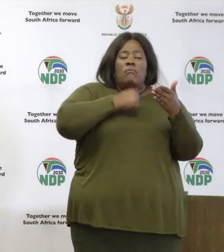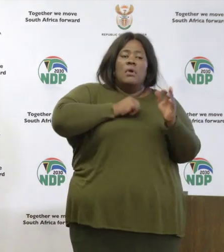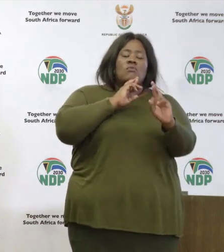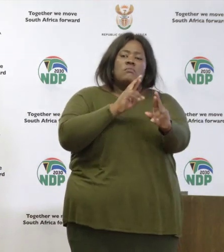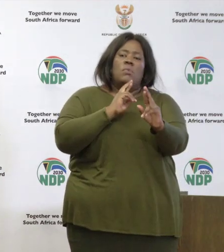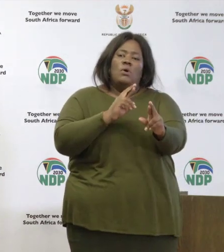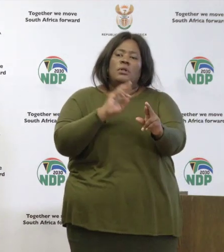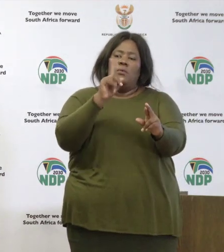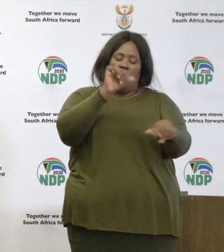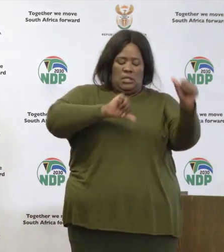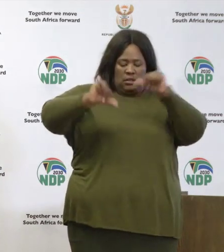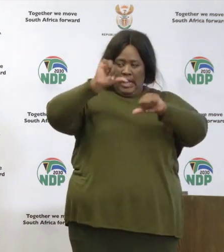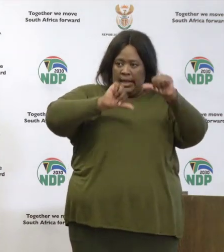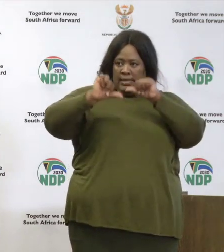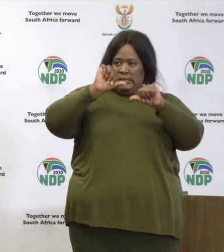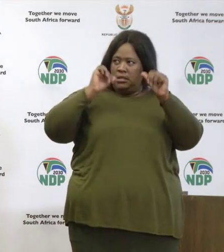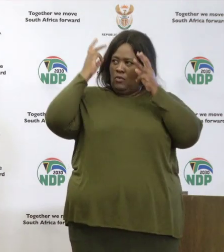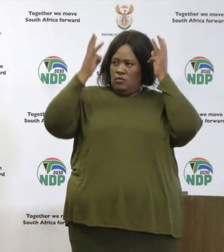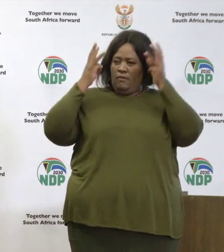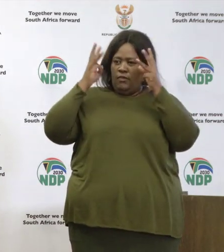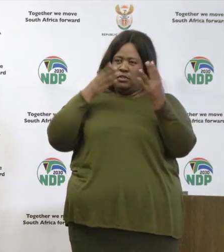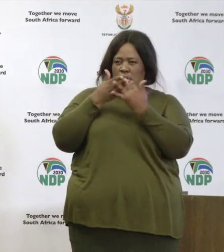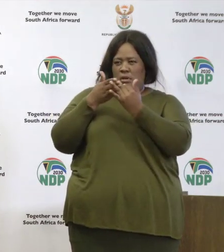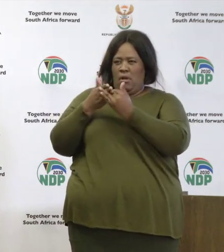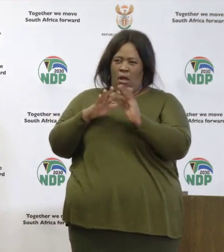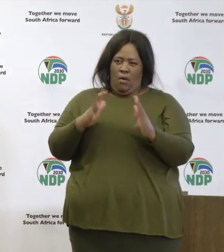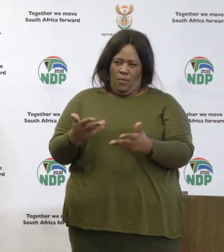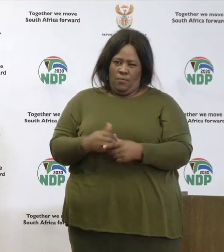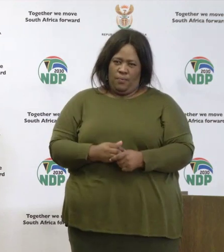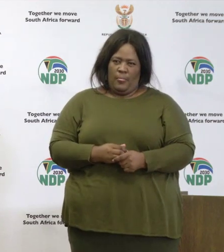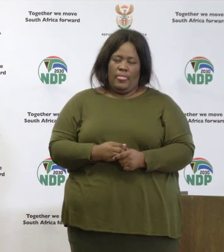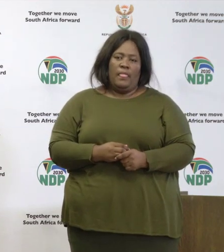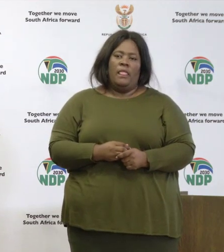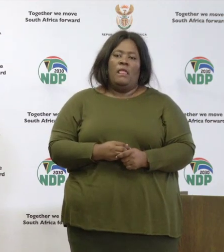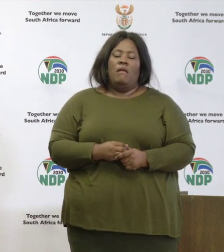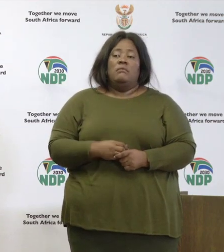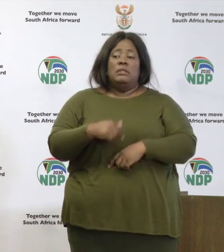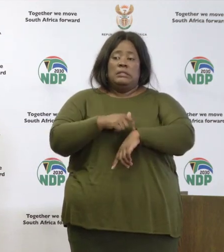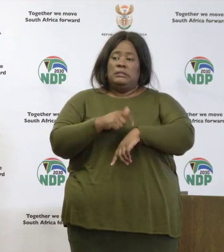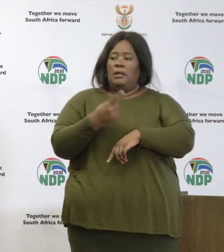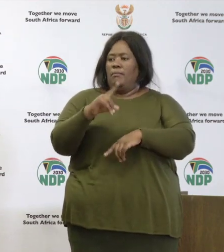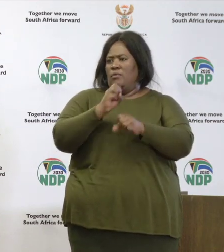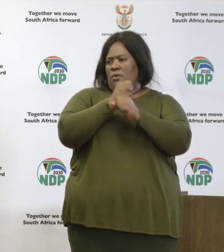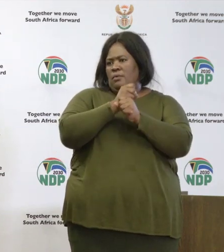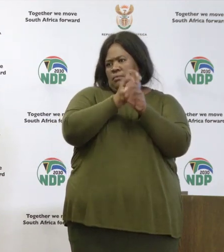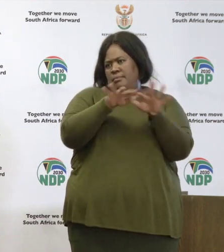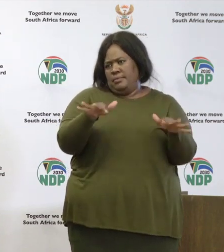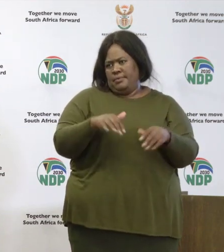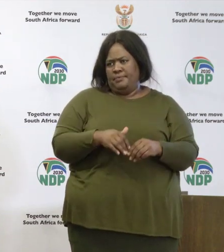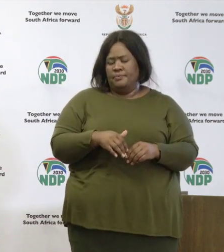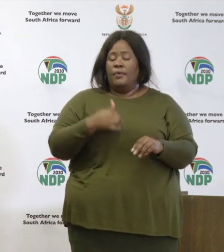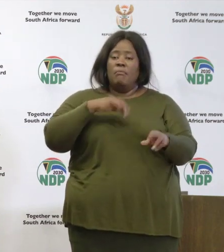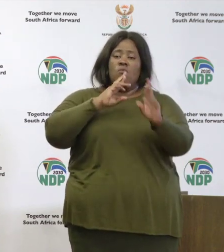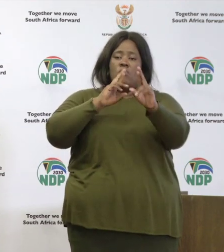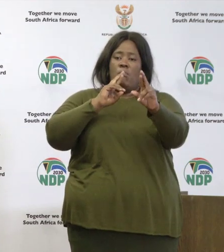on science and innovation interventions in dealing with COVID-19. As reported in my